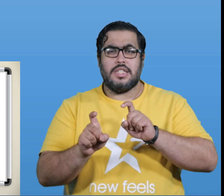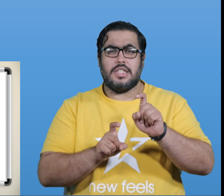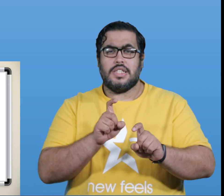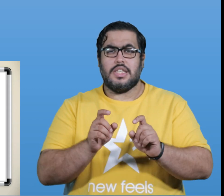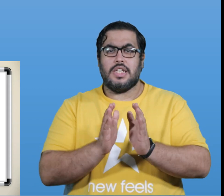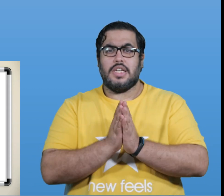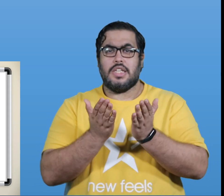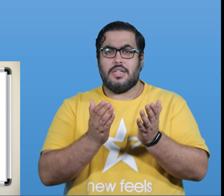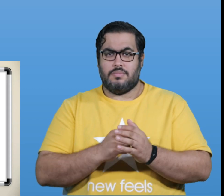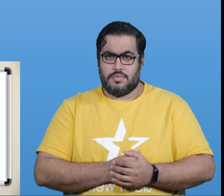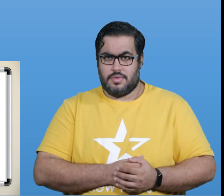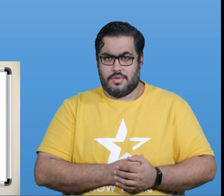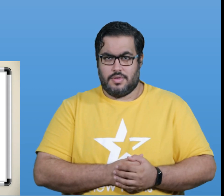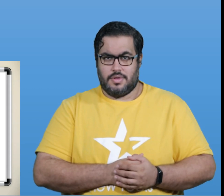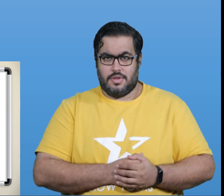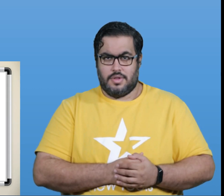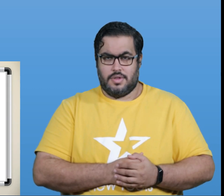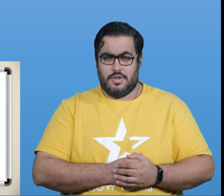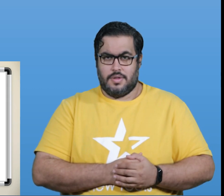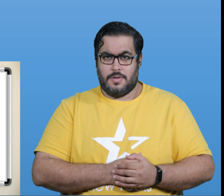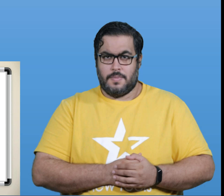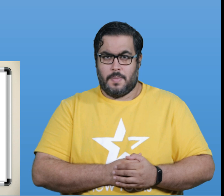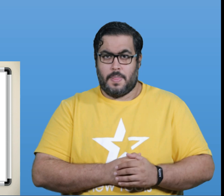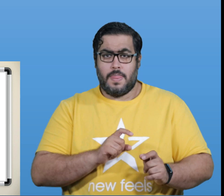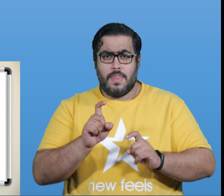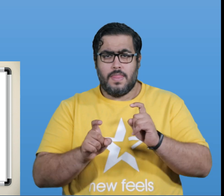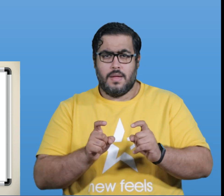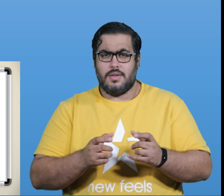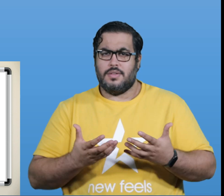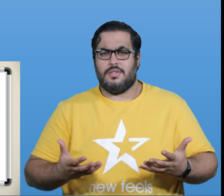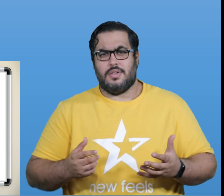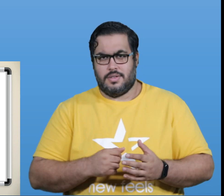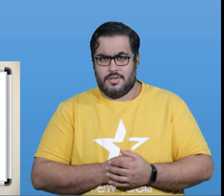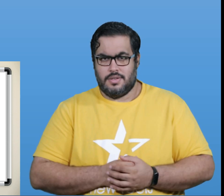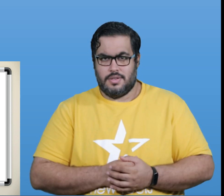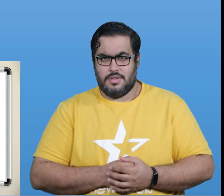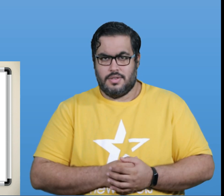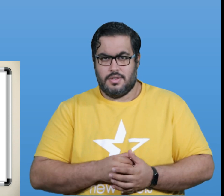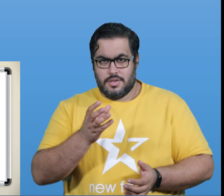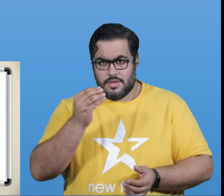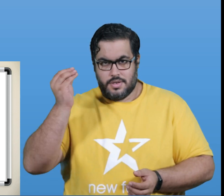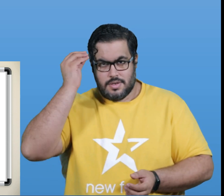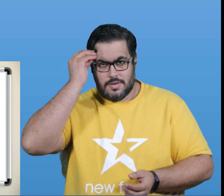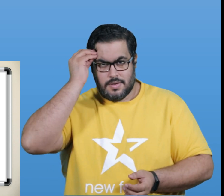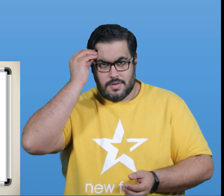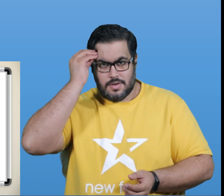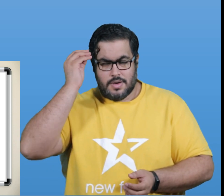have few setback questions that we want to answer to understand and comprehend the unit as a